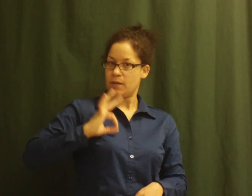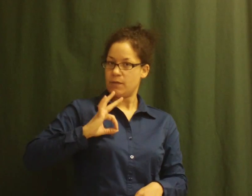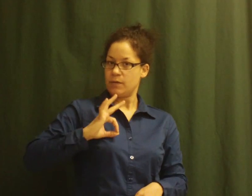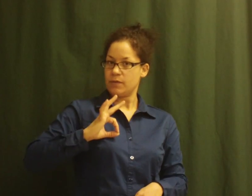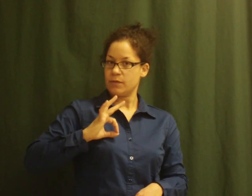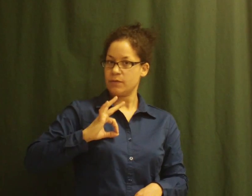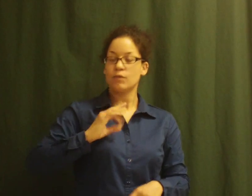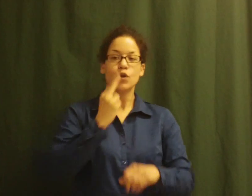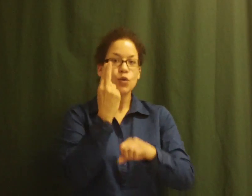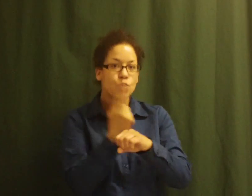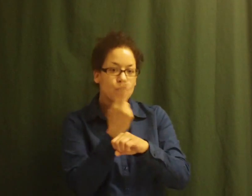also be used.